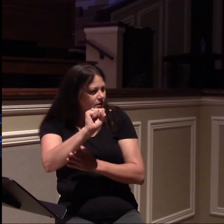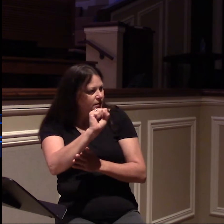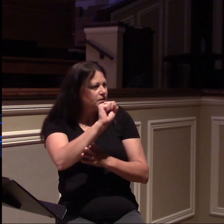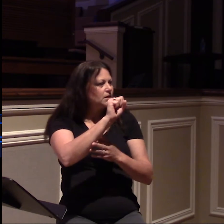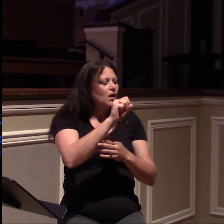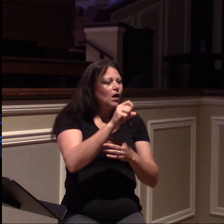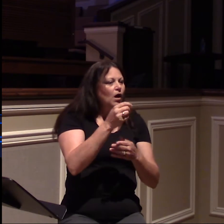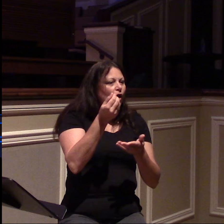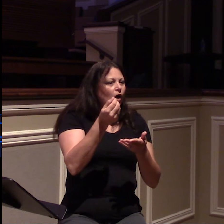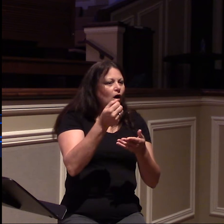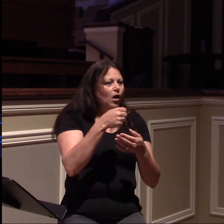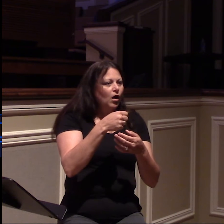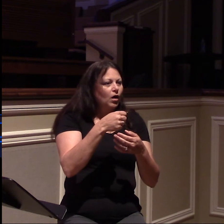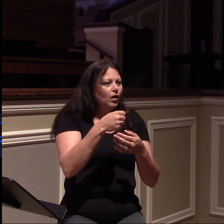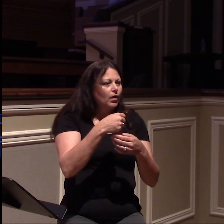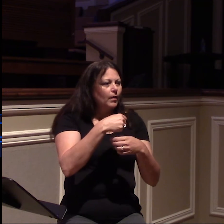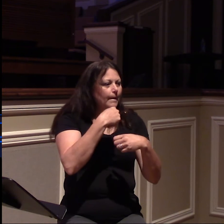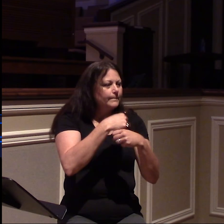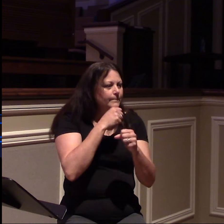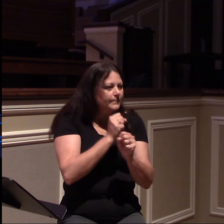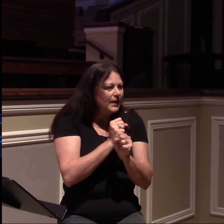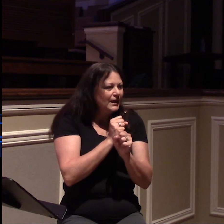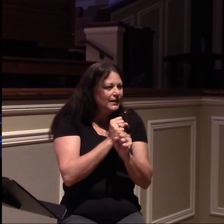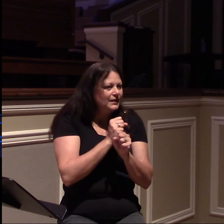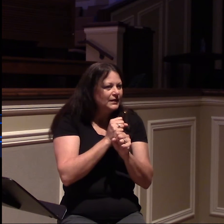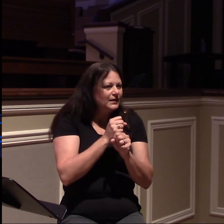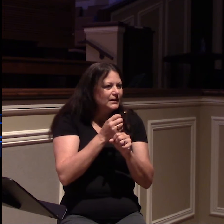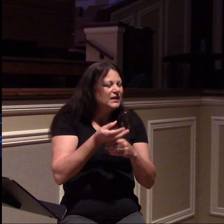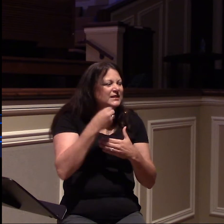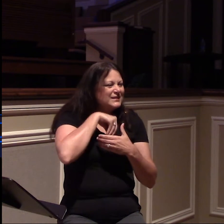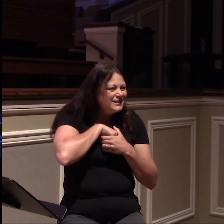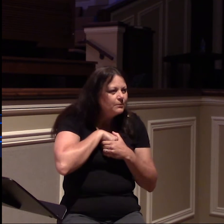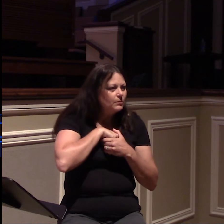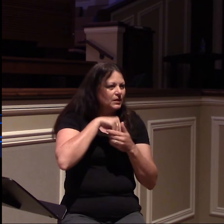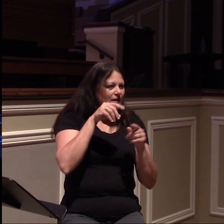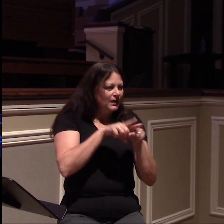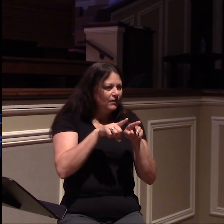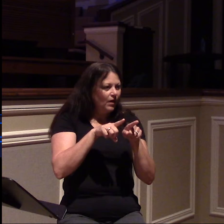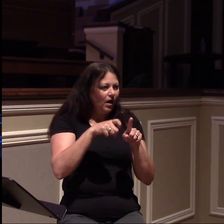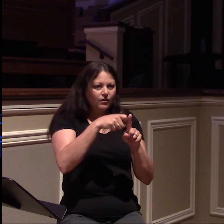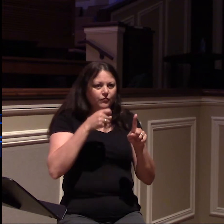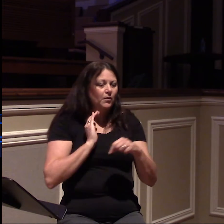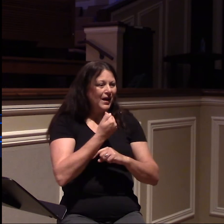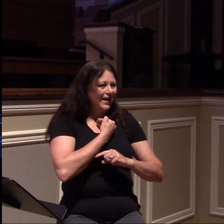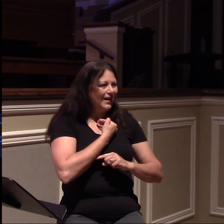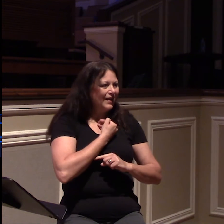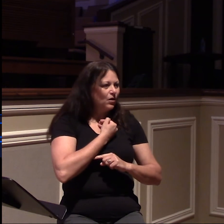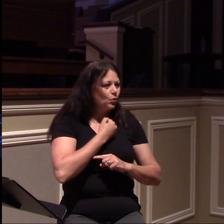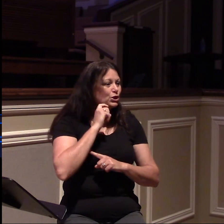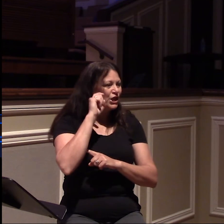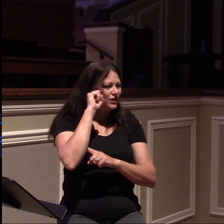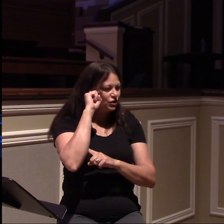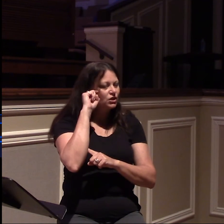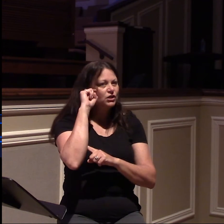We're deeply, deeply designed as image bearers. And so our bodies do